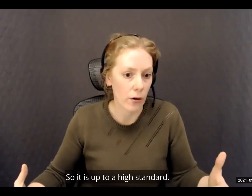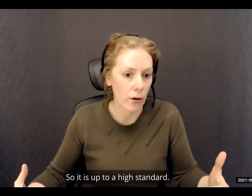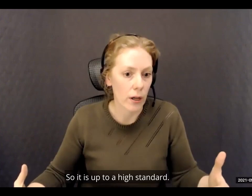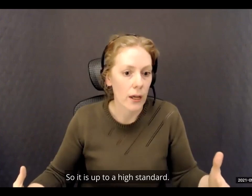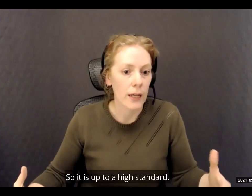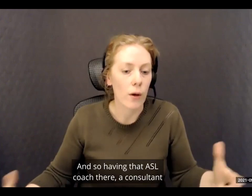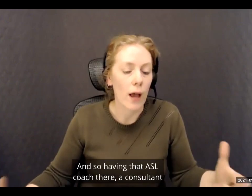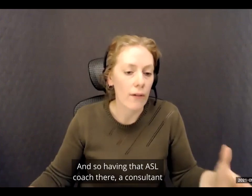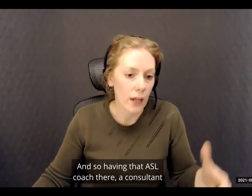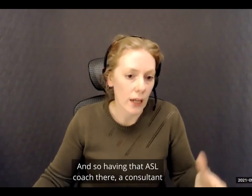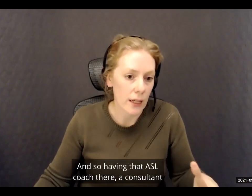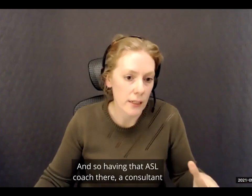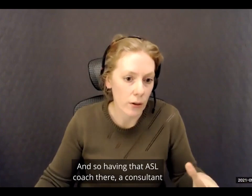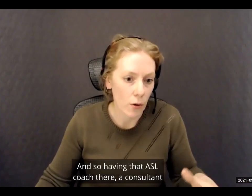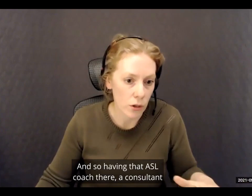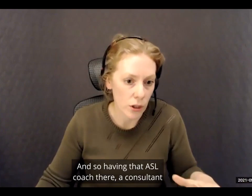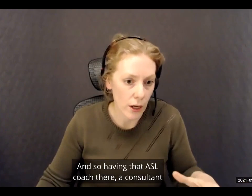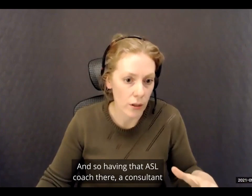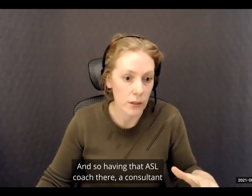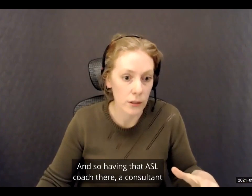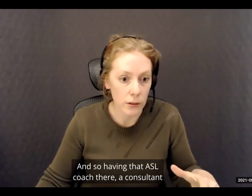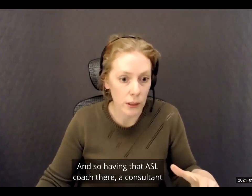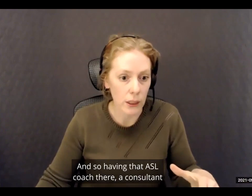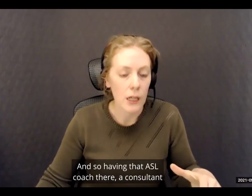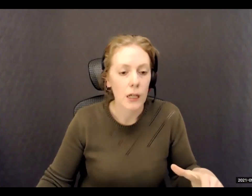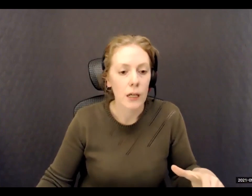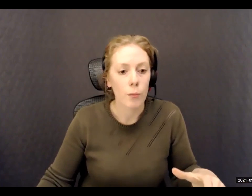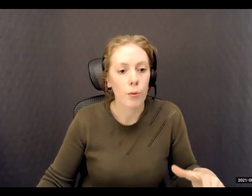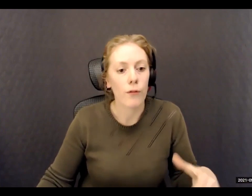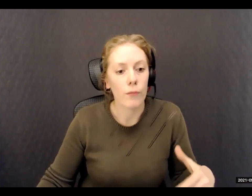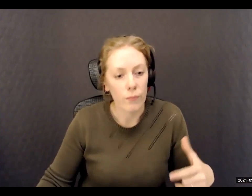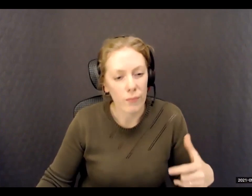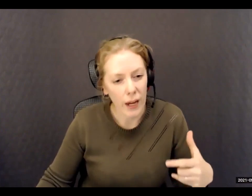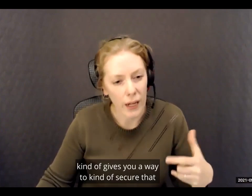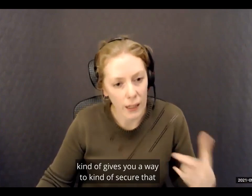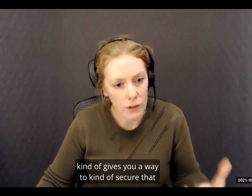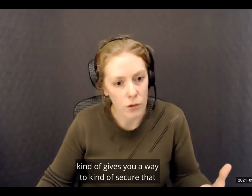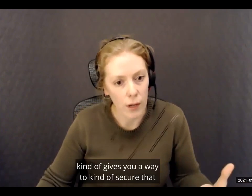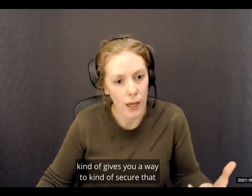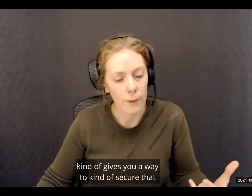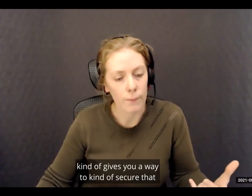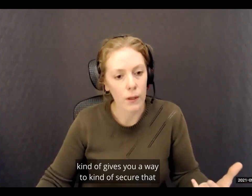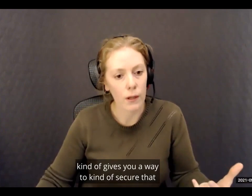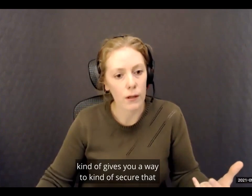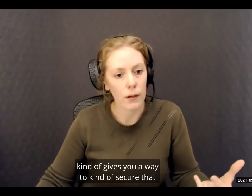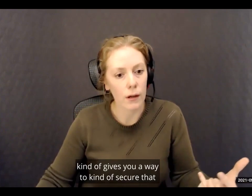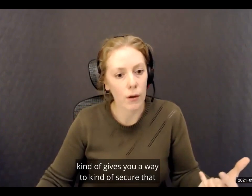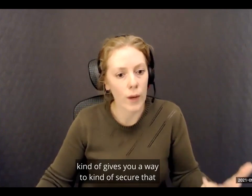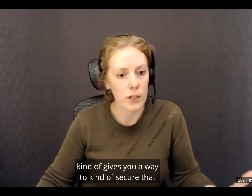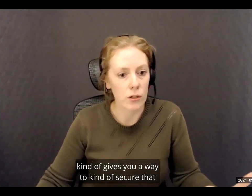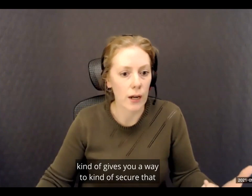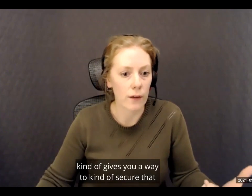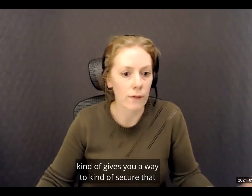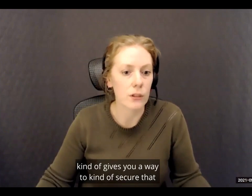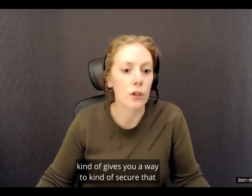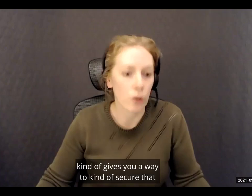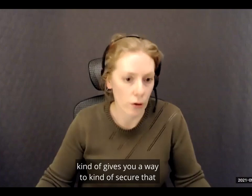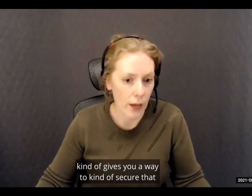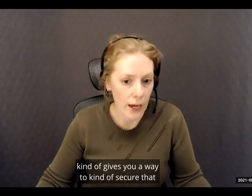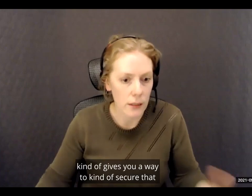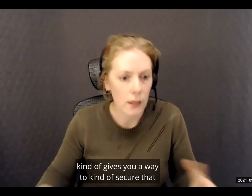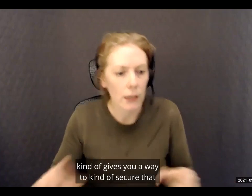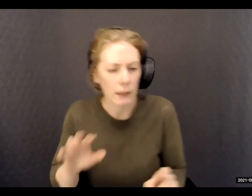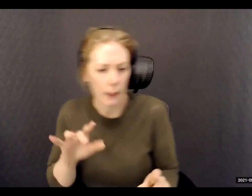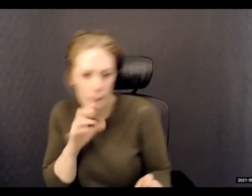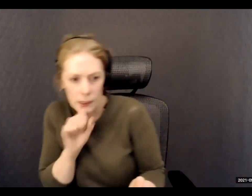high standard. And so having that ASL coach there, a consultant, kind of gives you a way to kind of